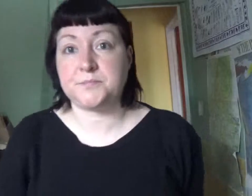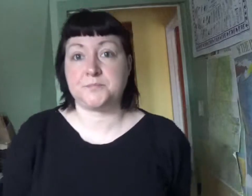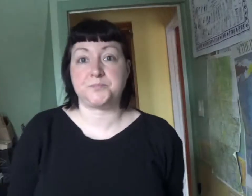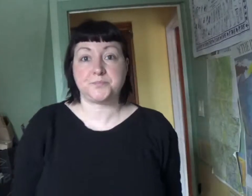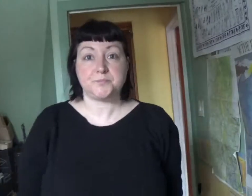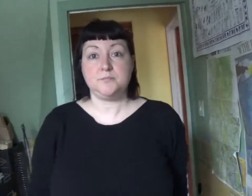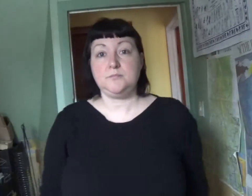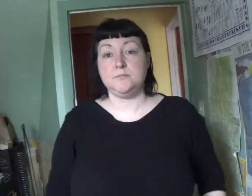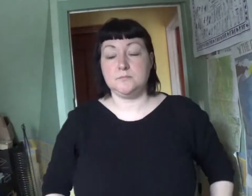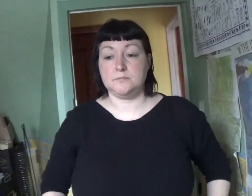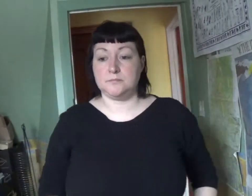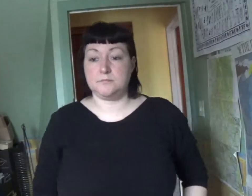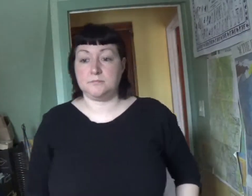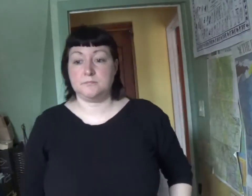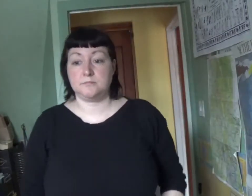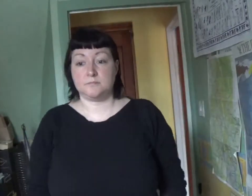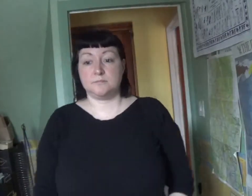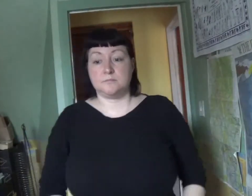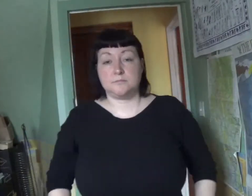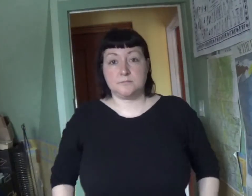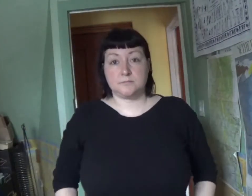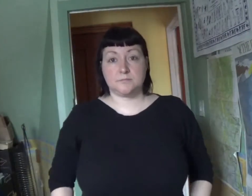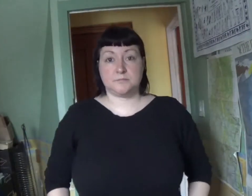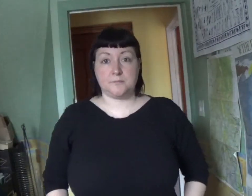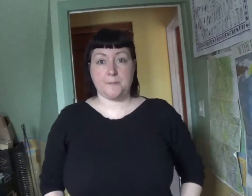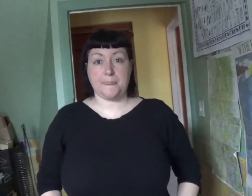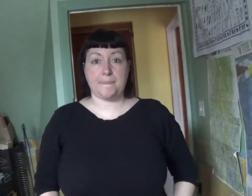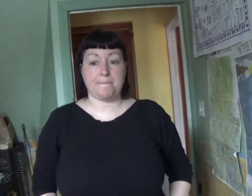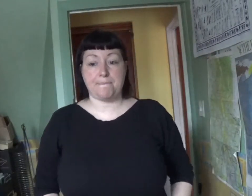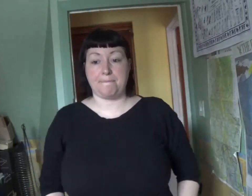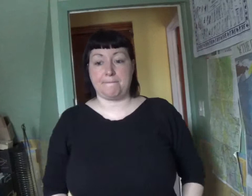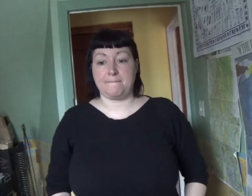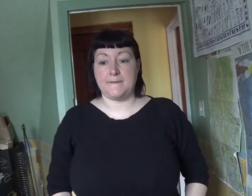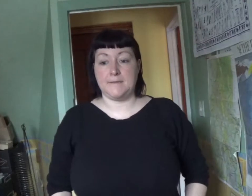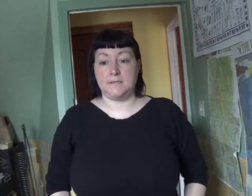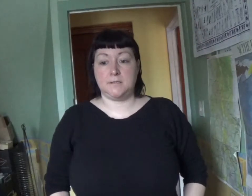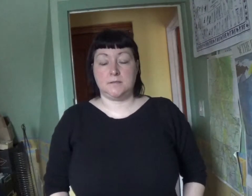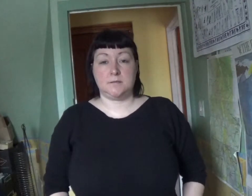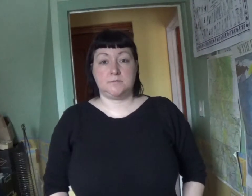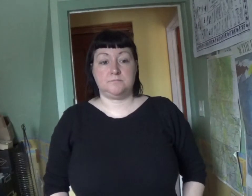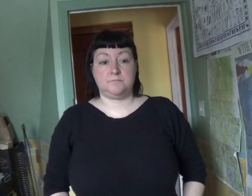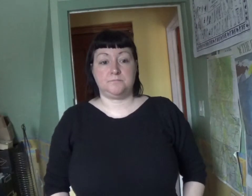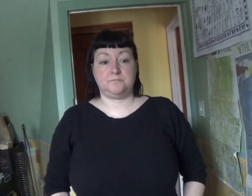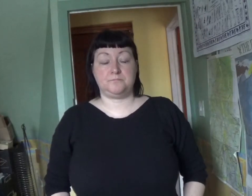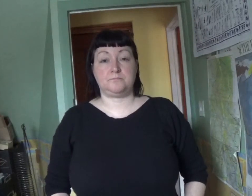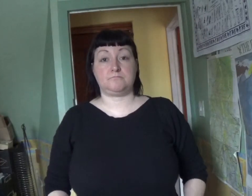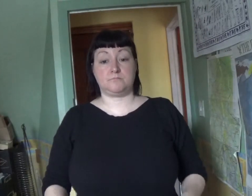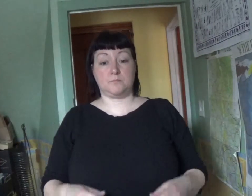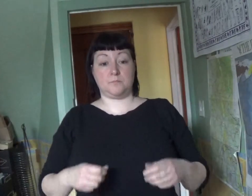the house. So then you have nice flow, and in return, oxygen and nutrients are delivered. So this